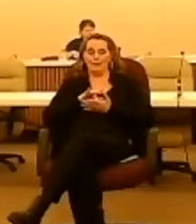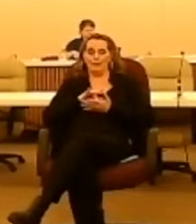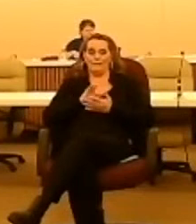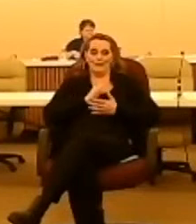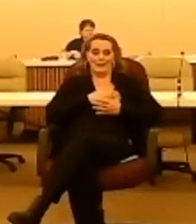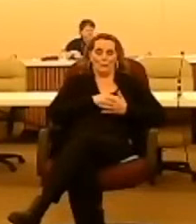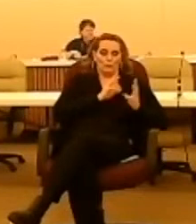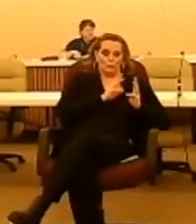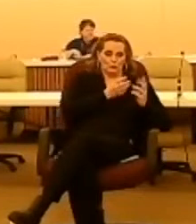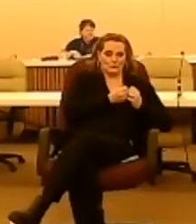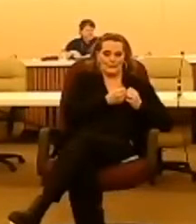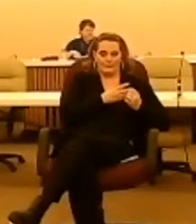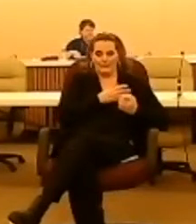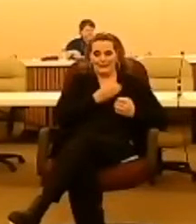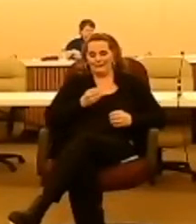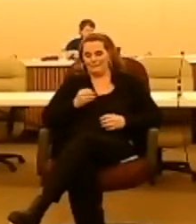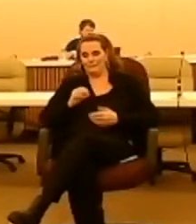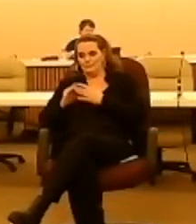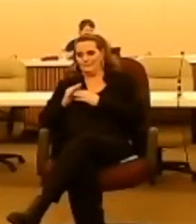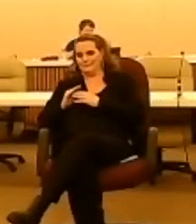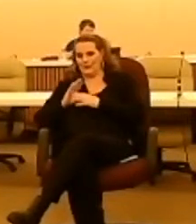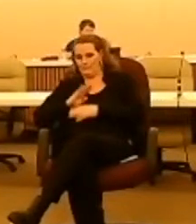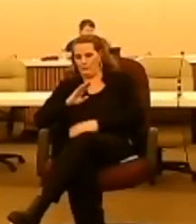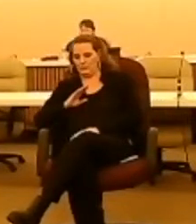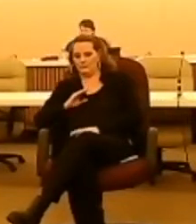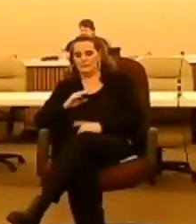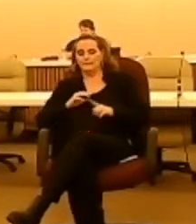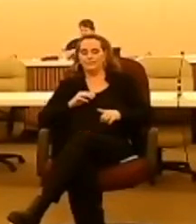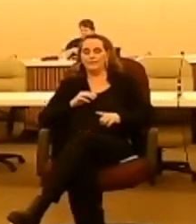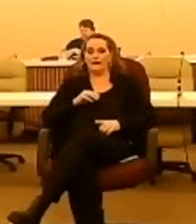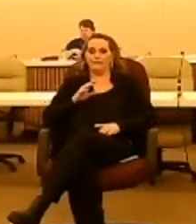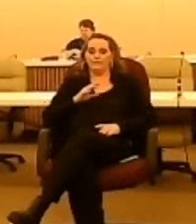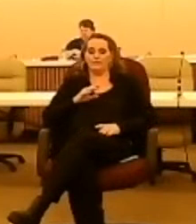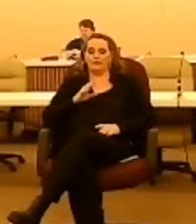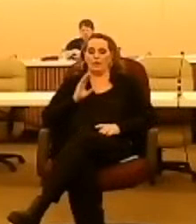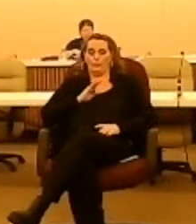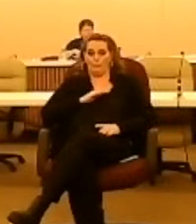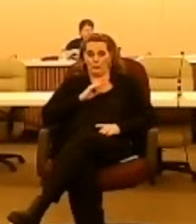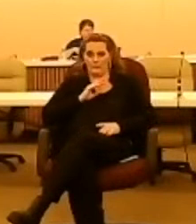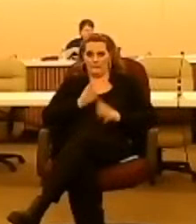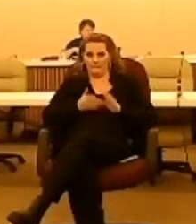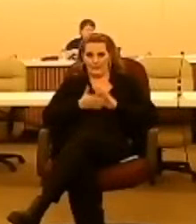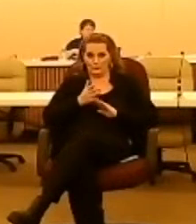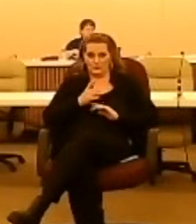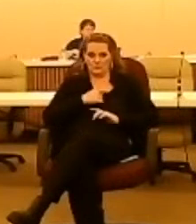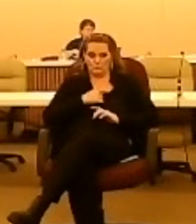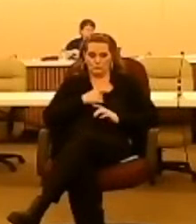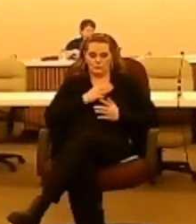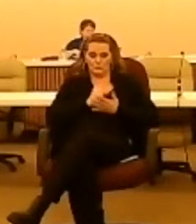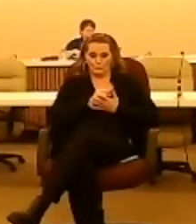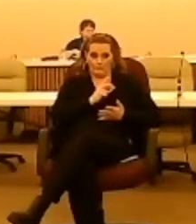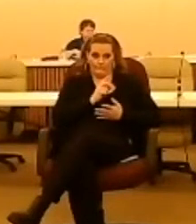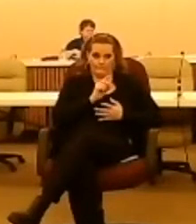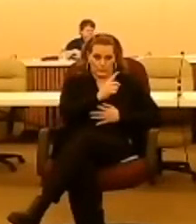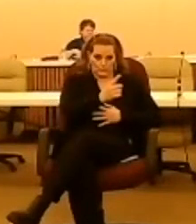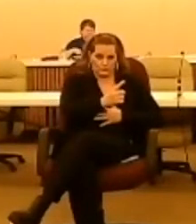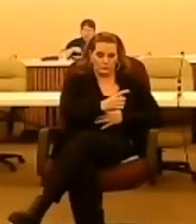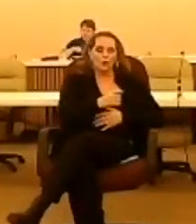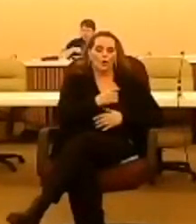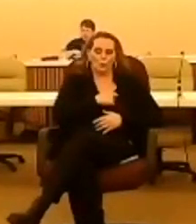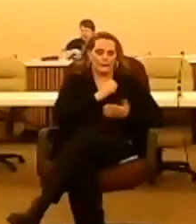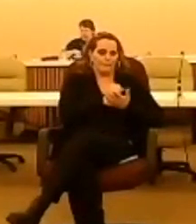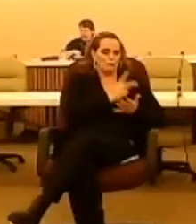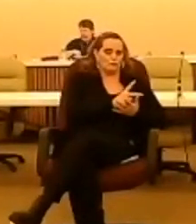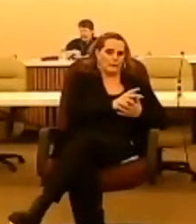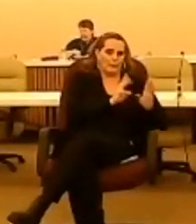our town board meeting. If the order of operation requires us to do the approval first, we'll do the approval at the workshop.